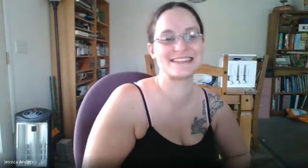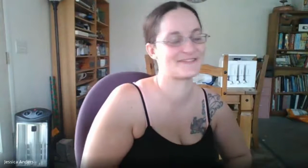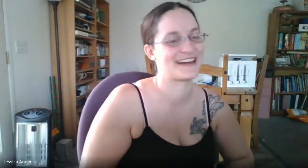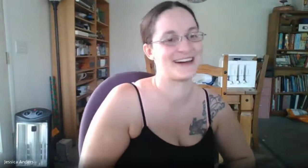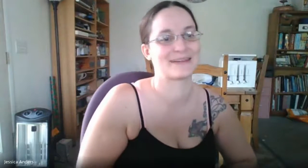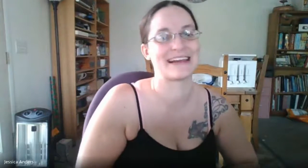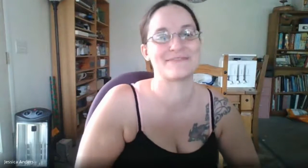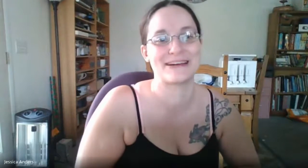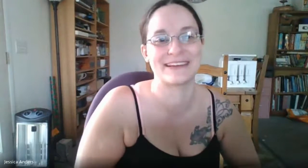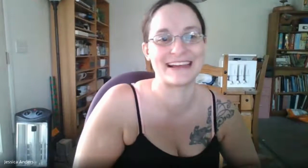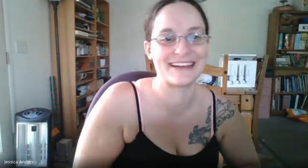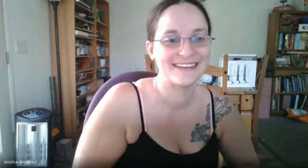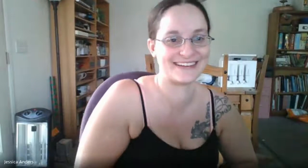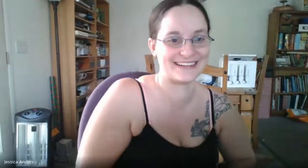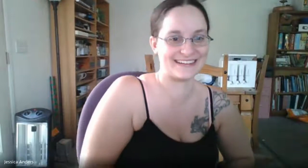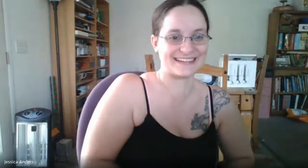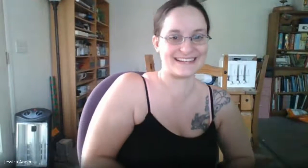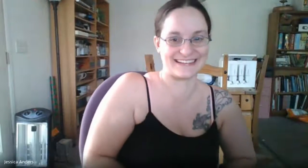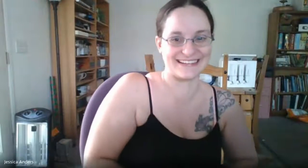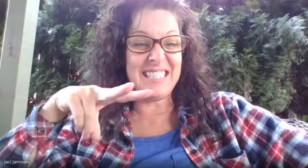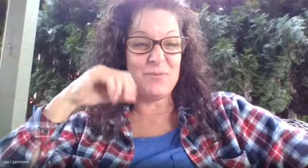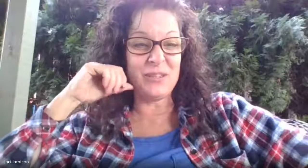complicated family. We're just going to stick with the 2, right?